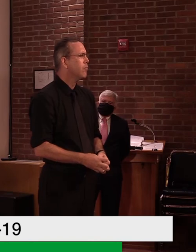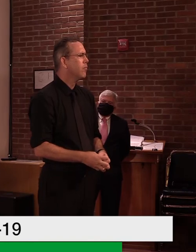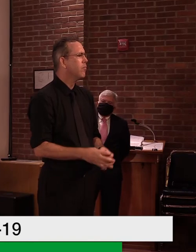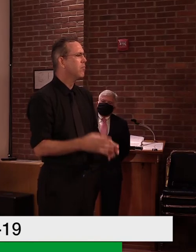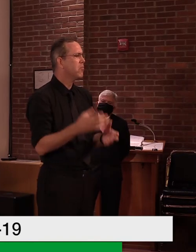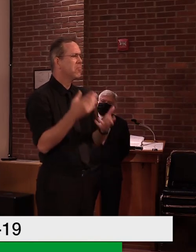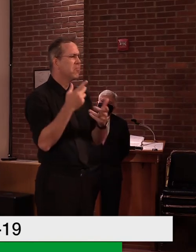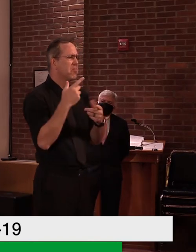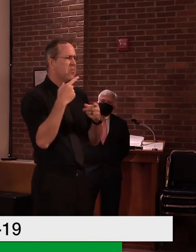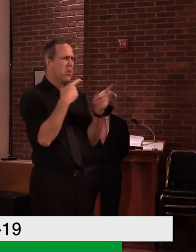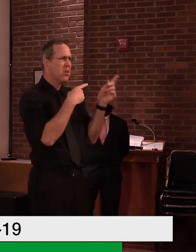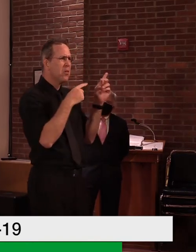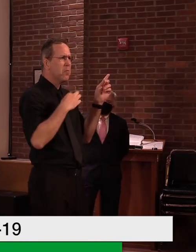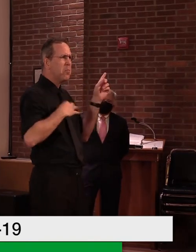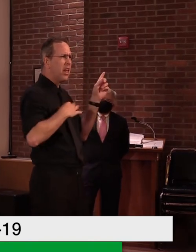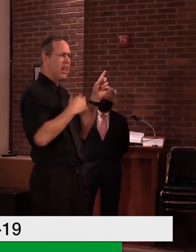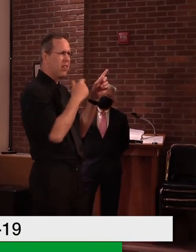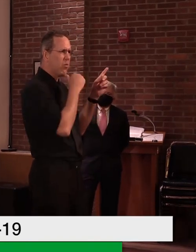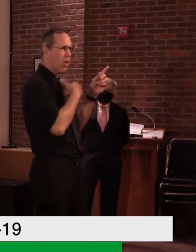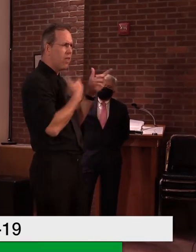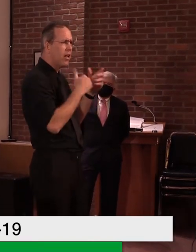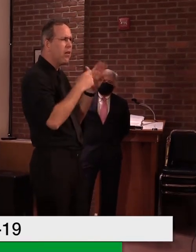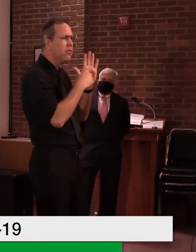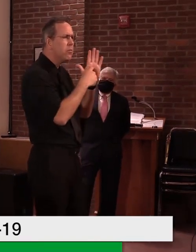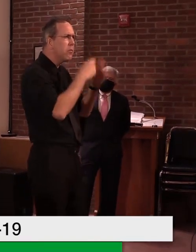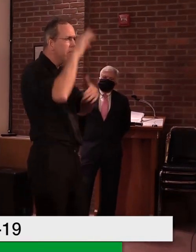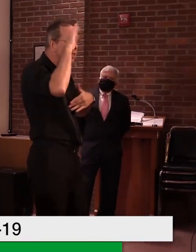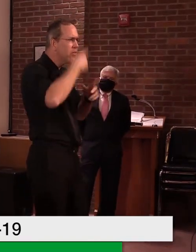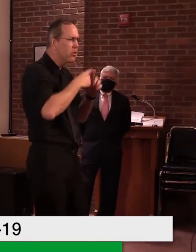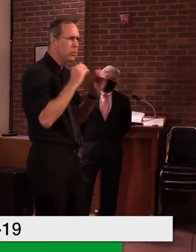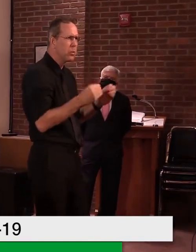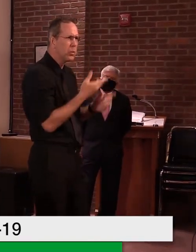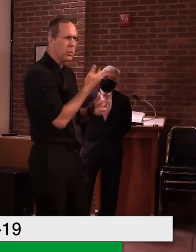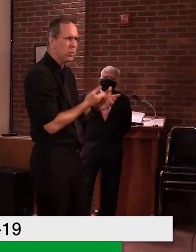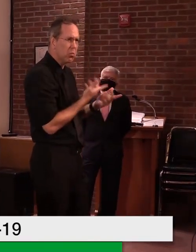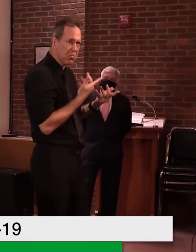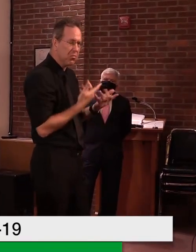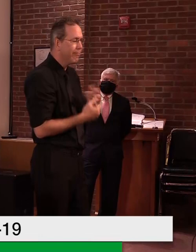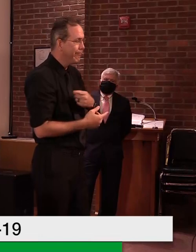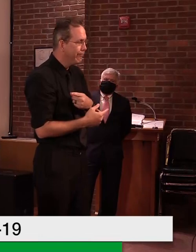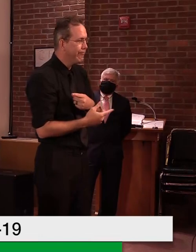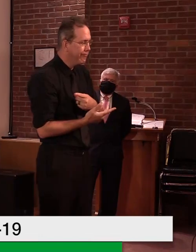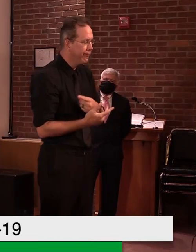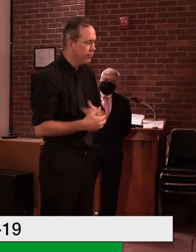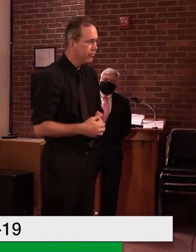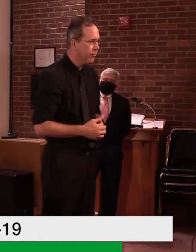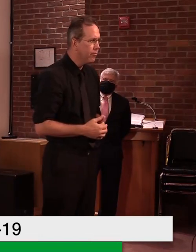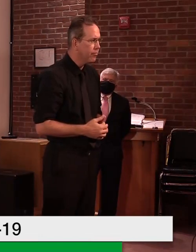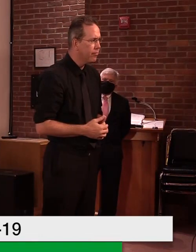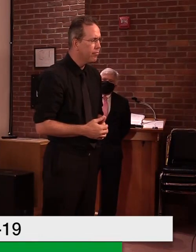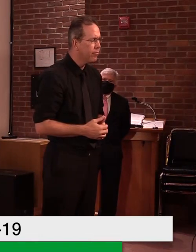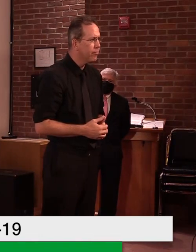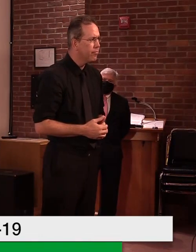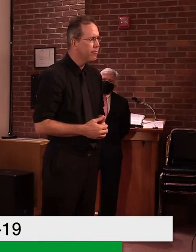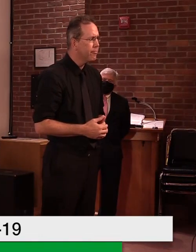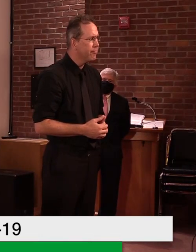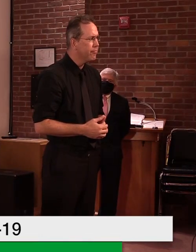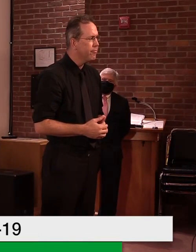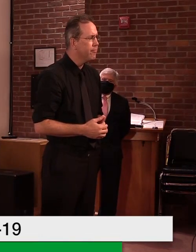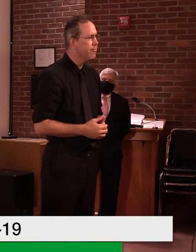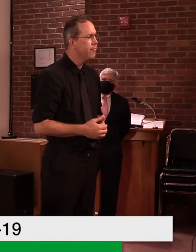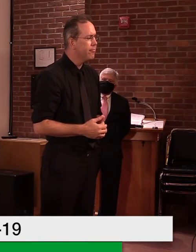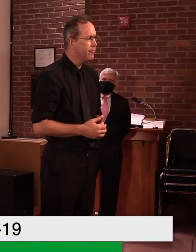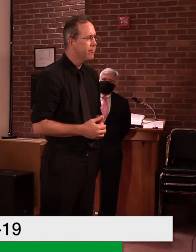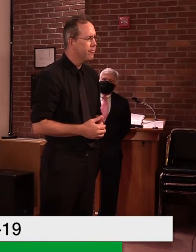Thanks, Greg. And finally, Lisa Loomis from the Valley Reporter. Lisa, did you have a question? I've got your email. I do.